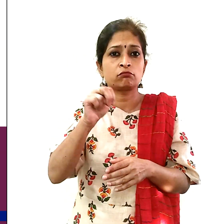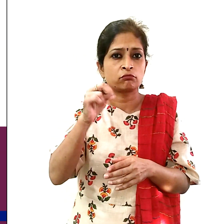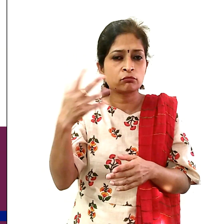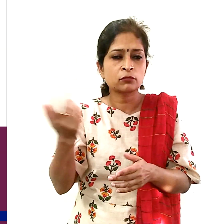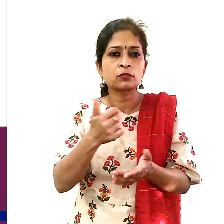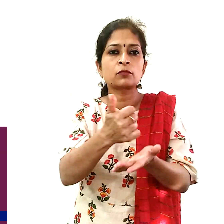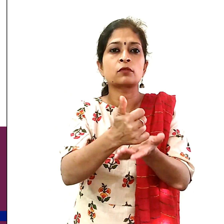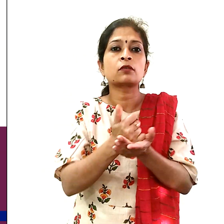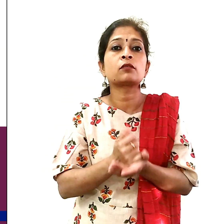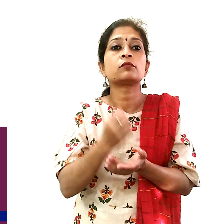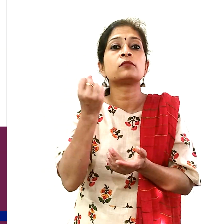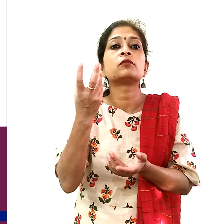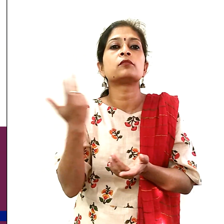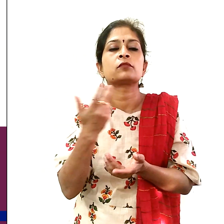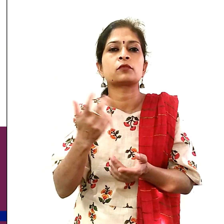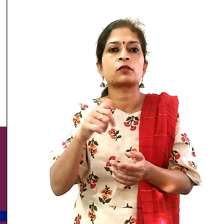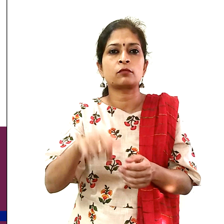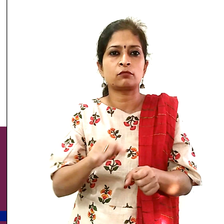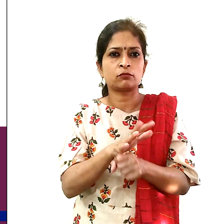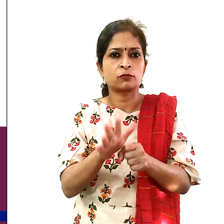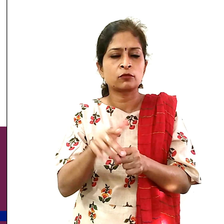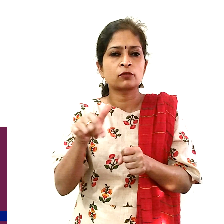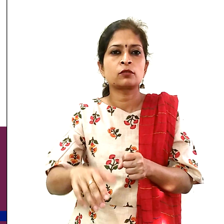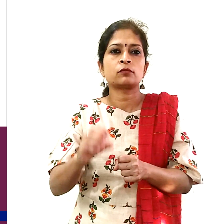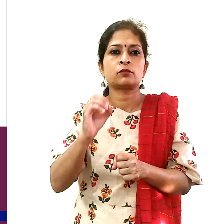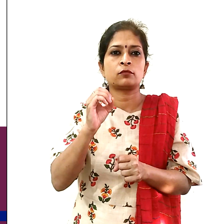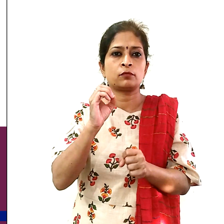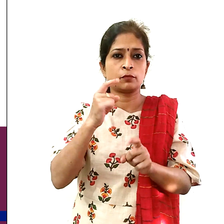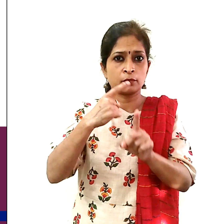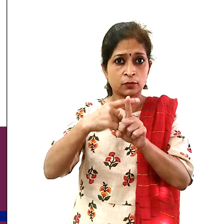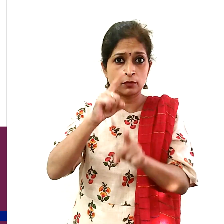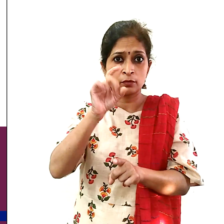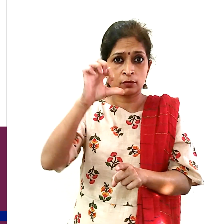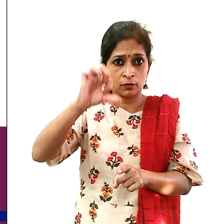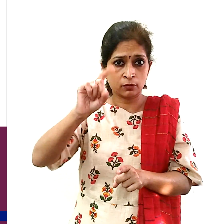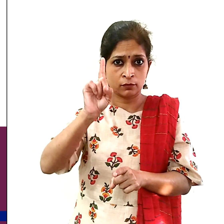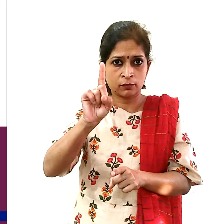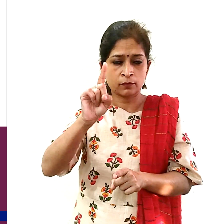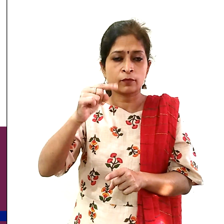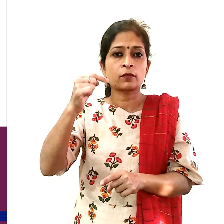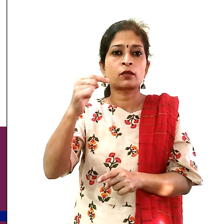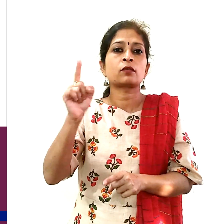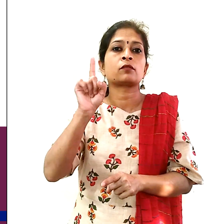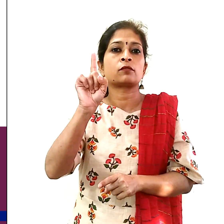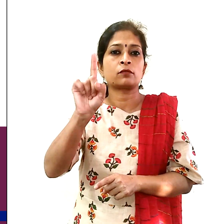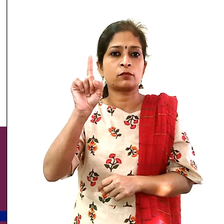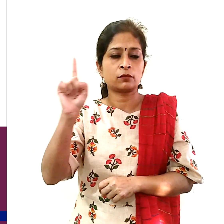contacted in case of need? The helpline number for coronavirus is